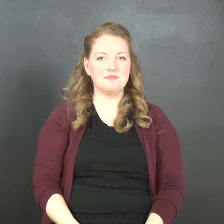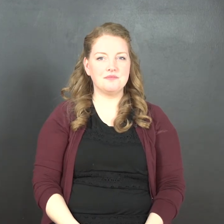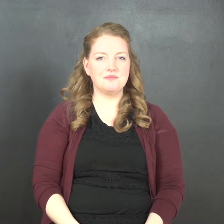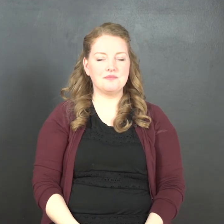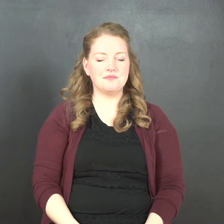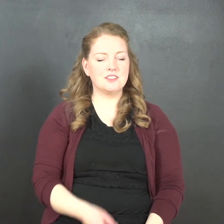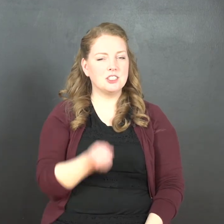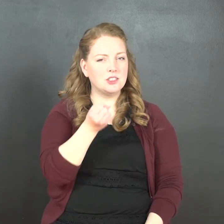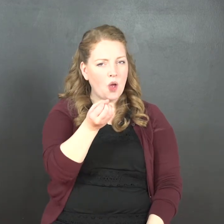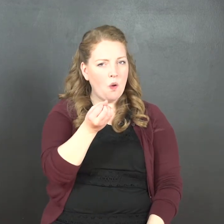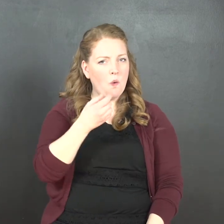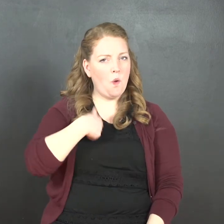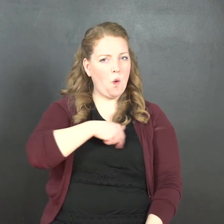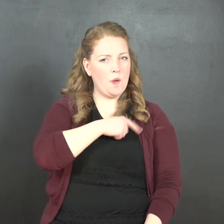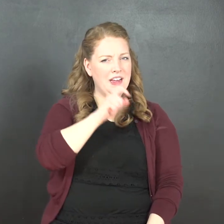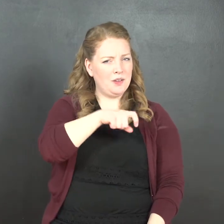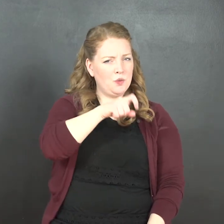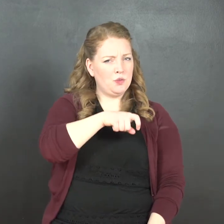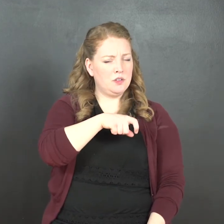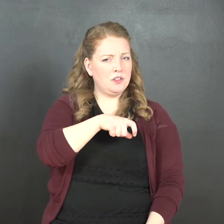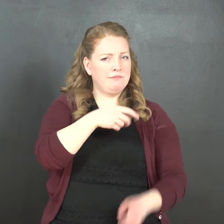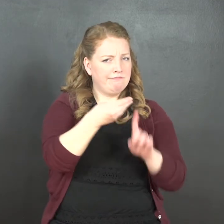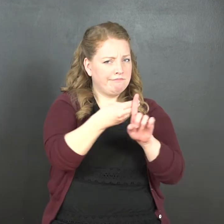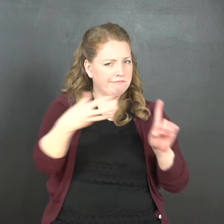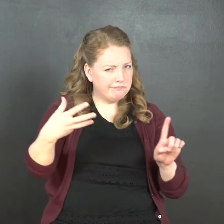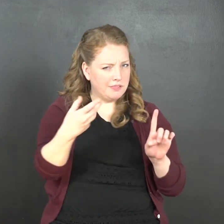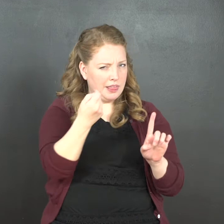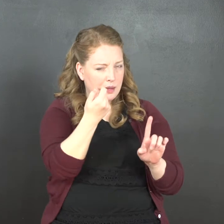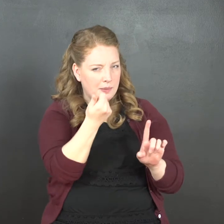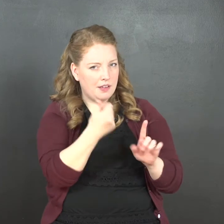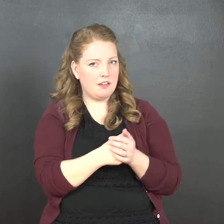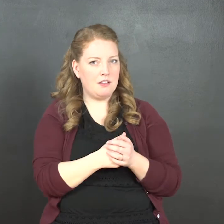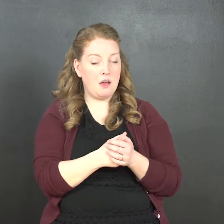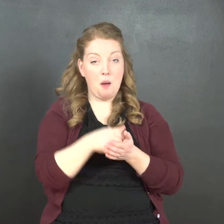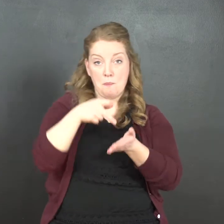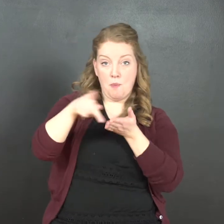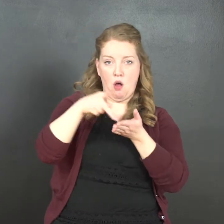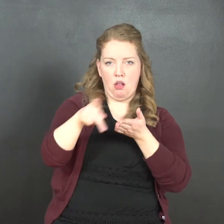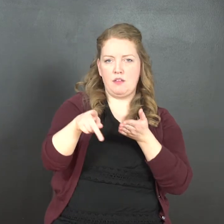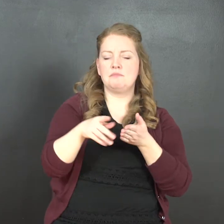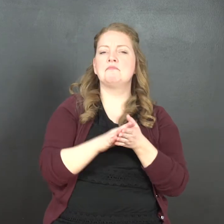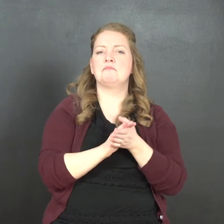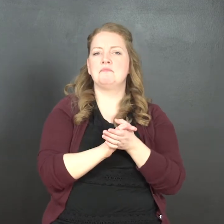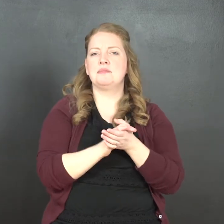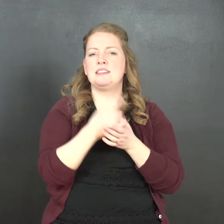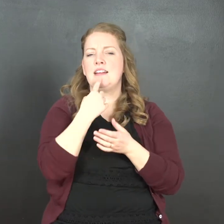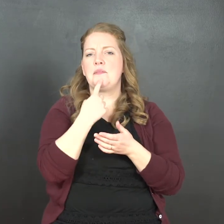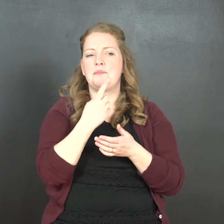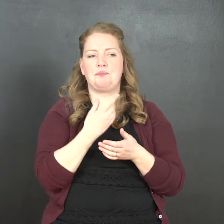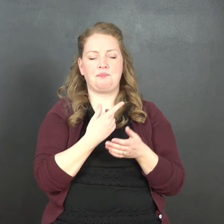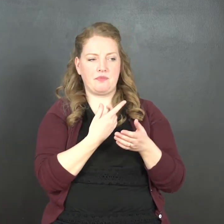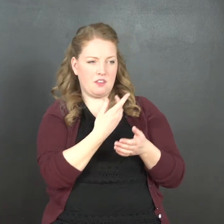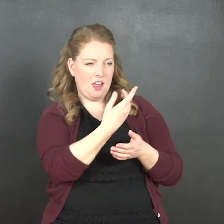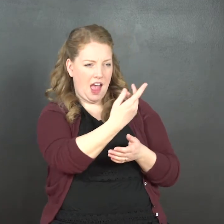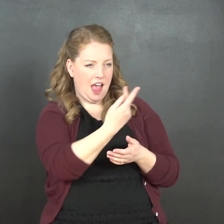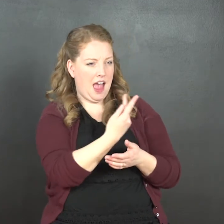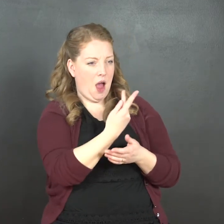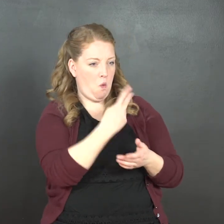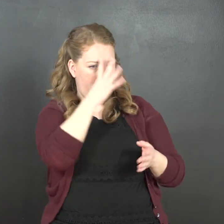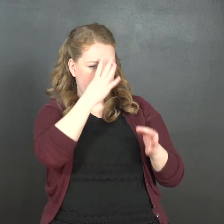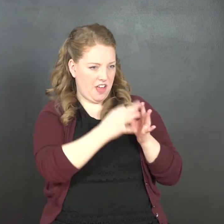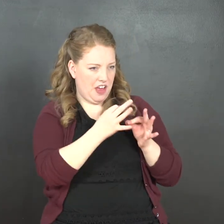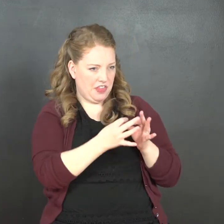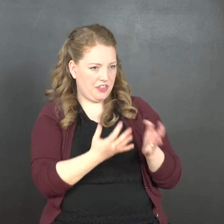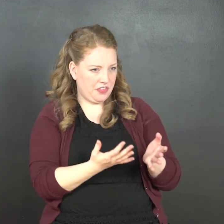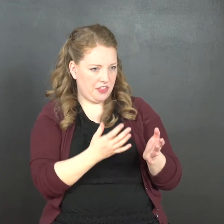Let's unpack this for just a little bit. See, Paul says the content of our faith, the content of what we believe, it's really a